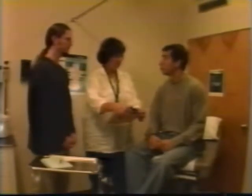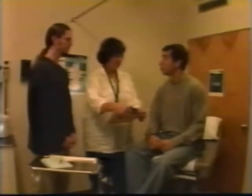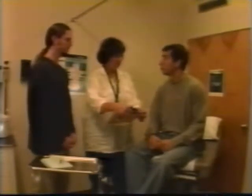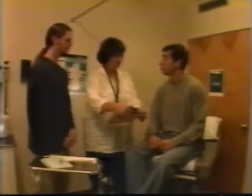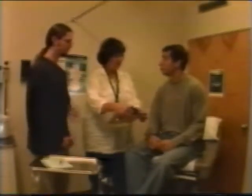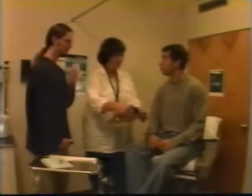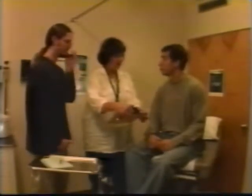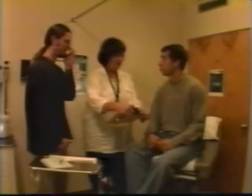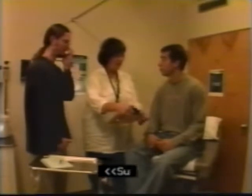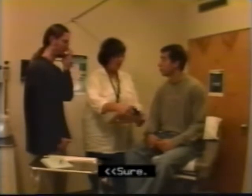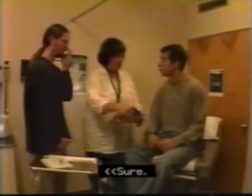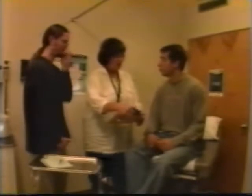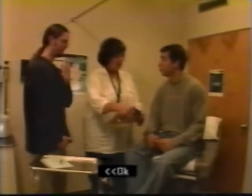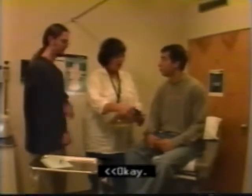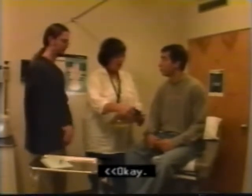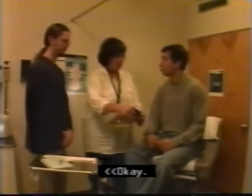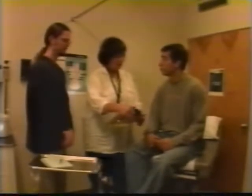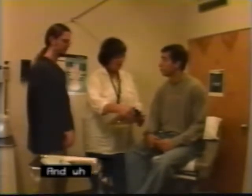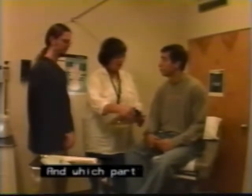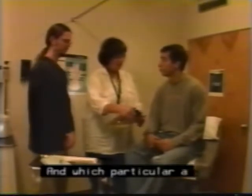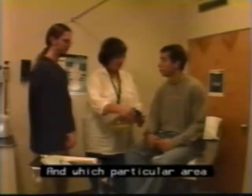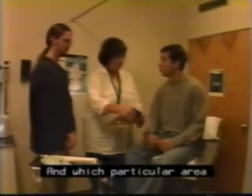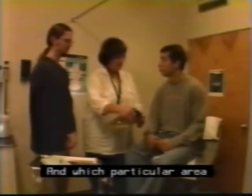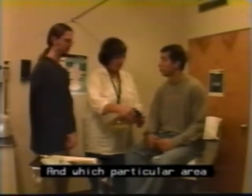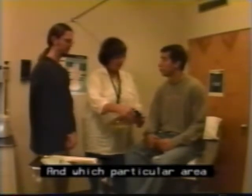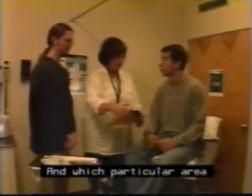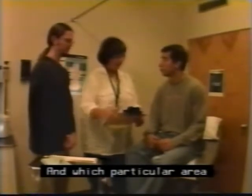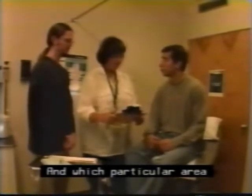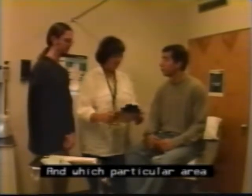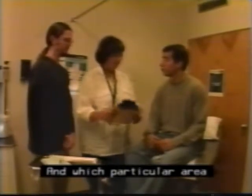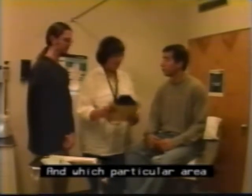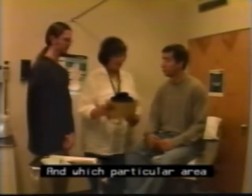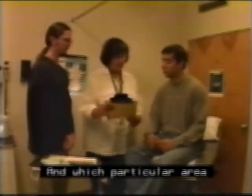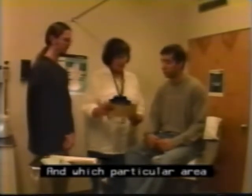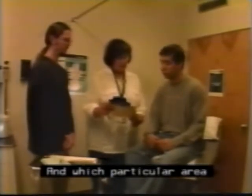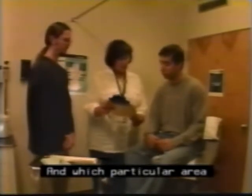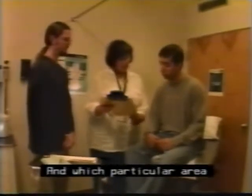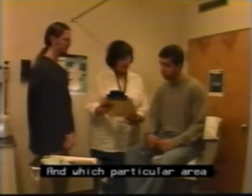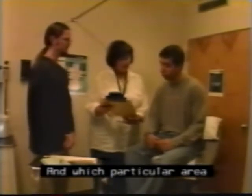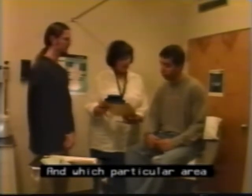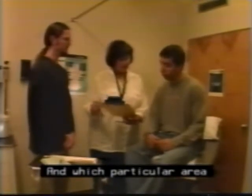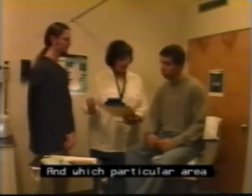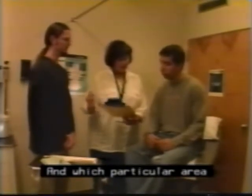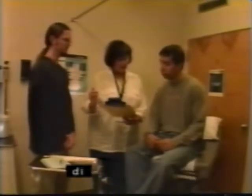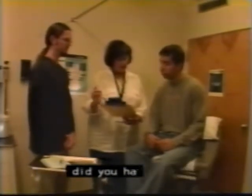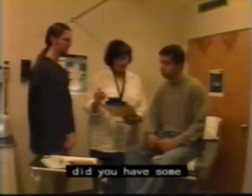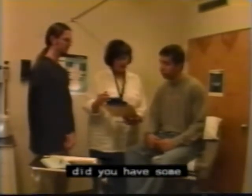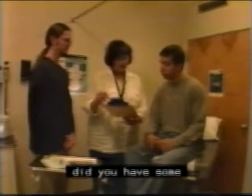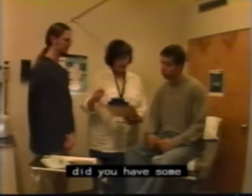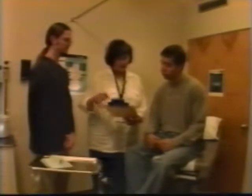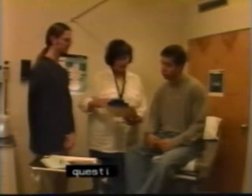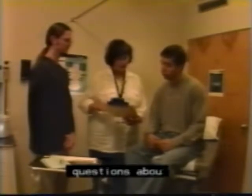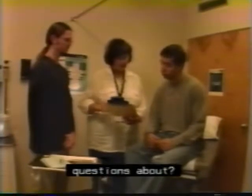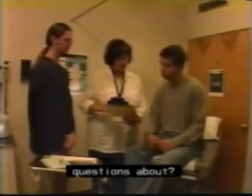Sure. Okay. And, okay. Which particular area did you have some questions